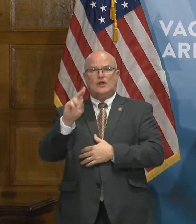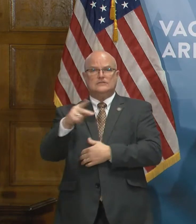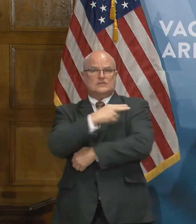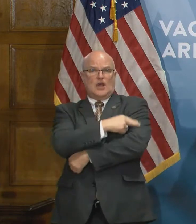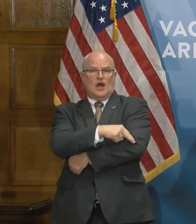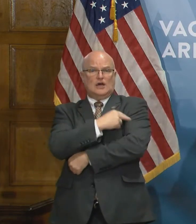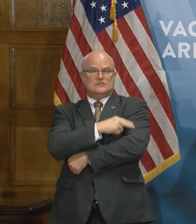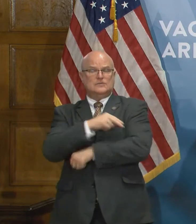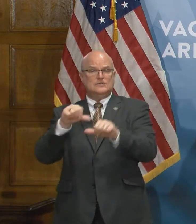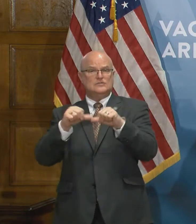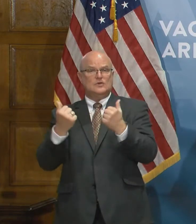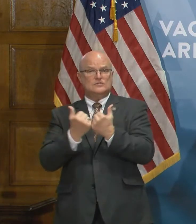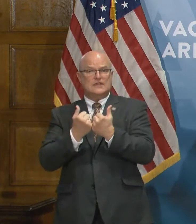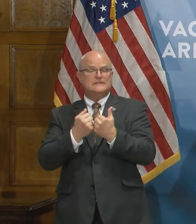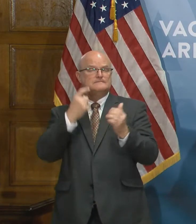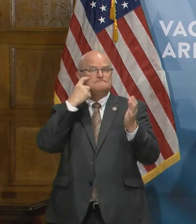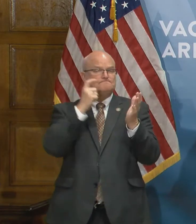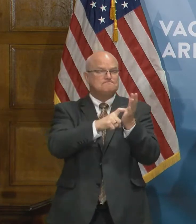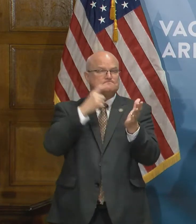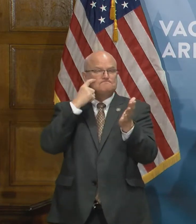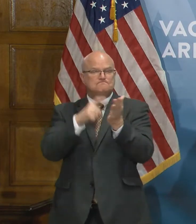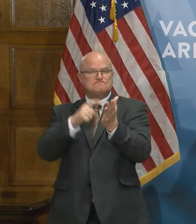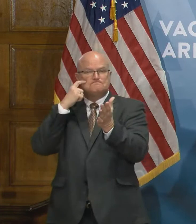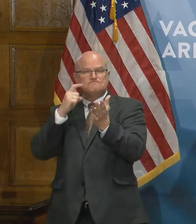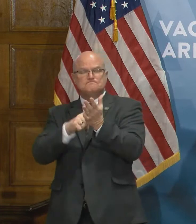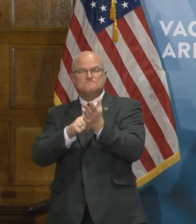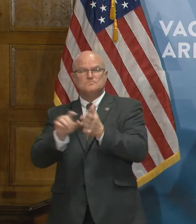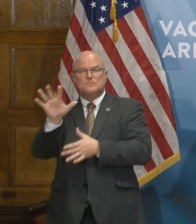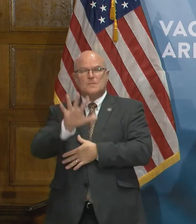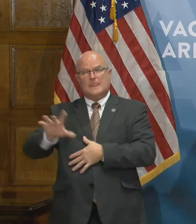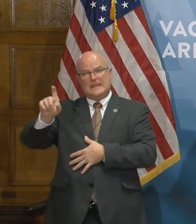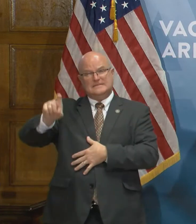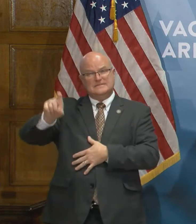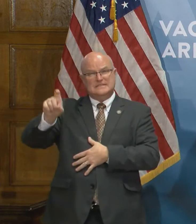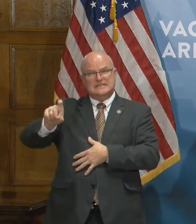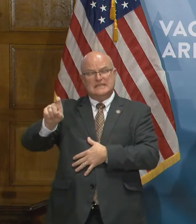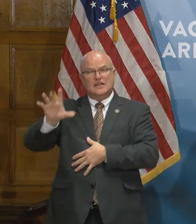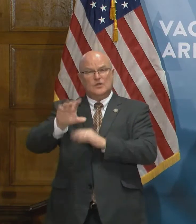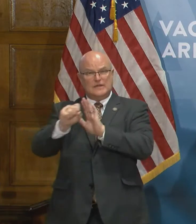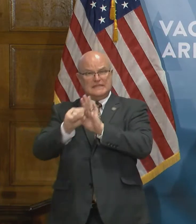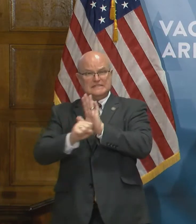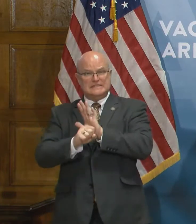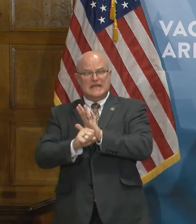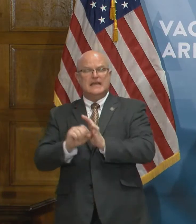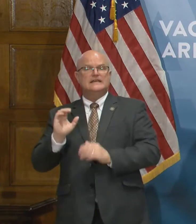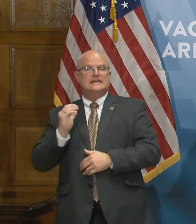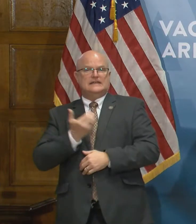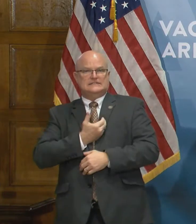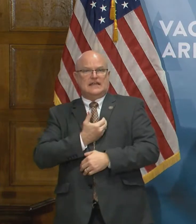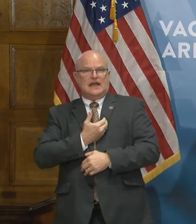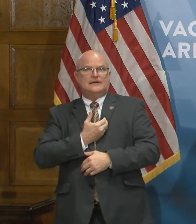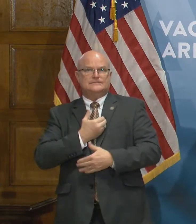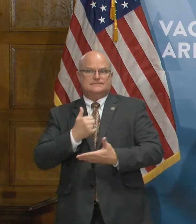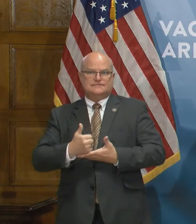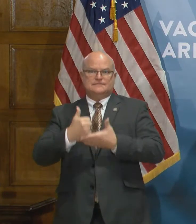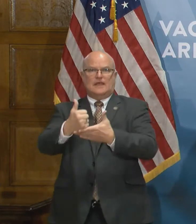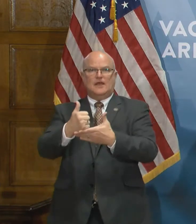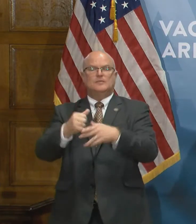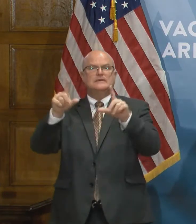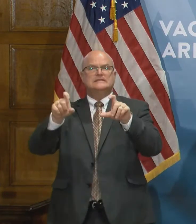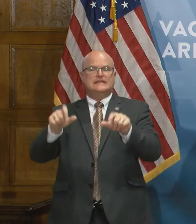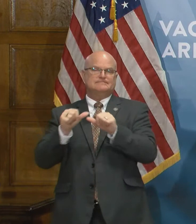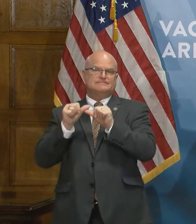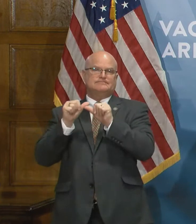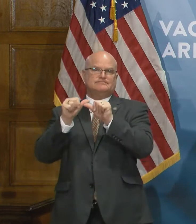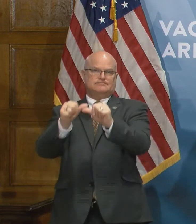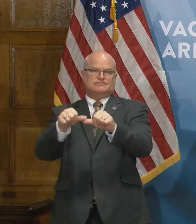Hospital Association to identify the greatest areas of need. That's just our effort to make sure that testing continues to